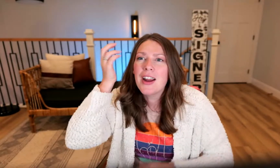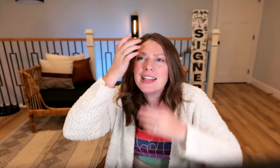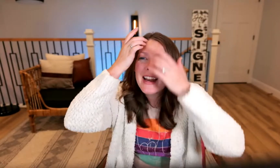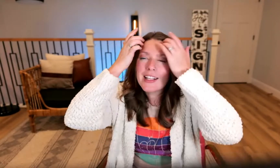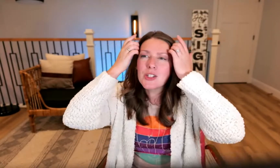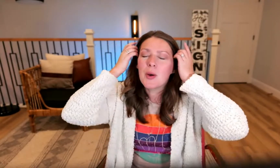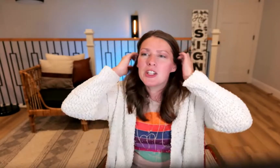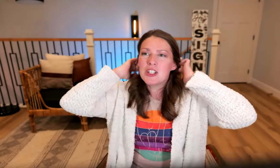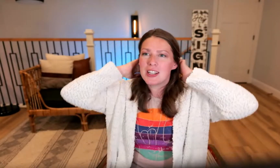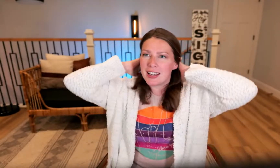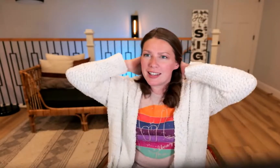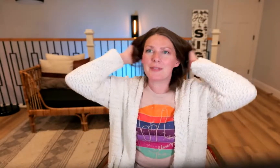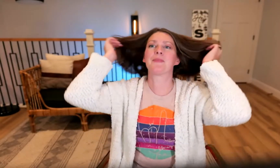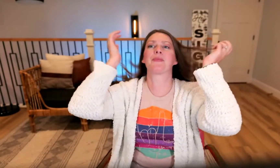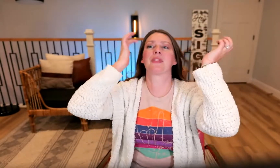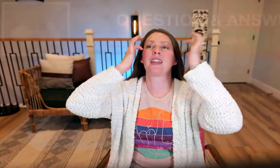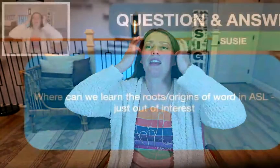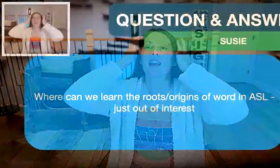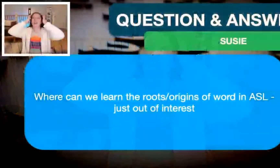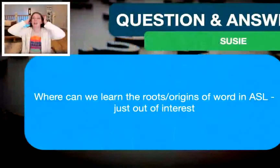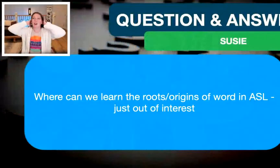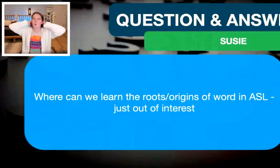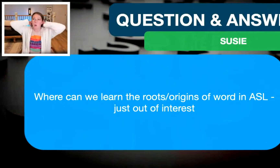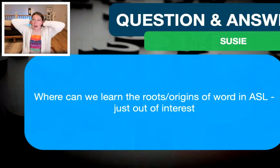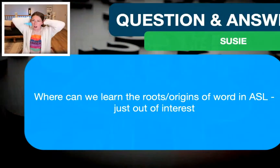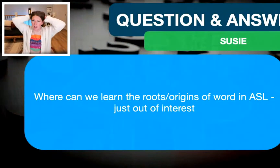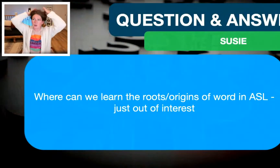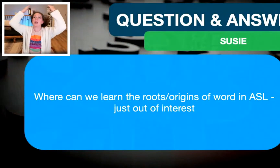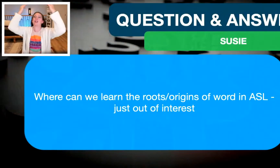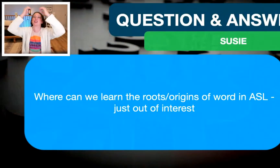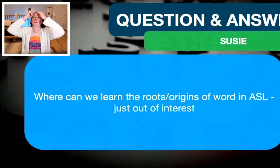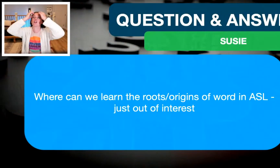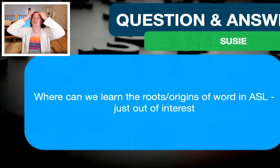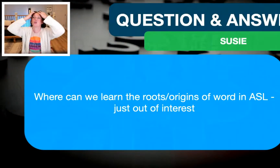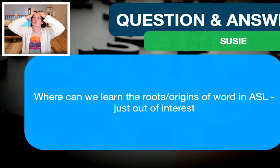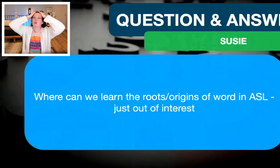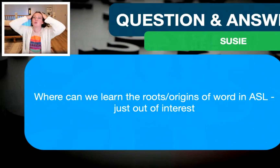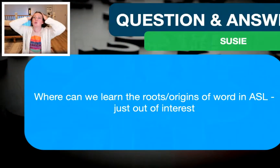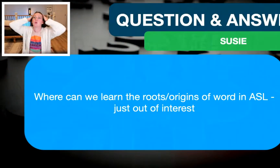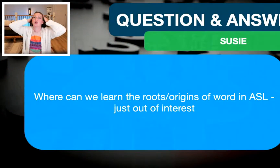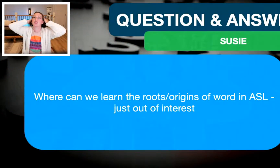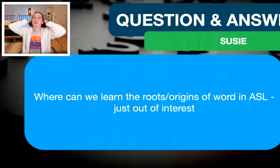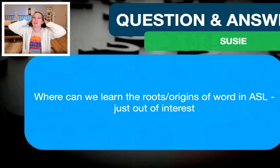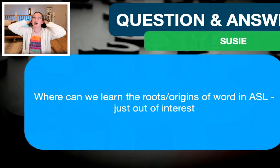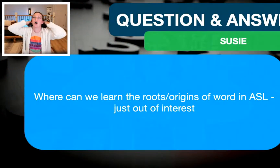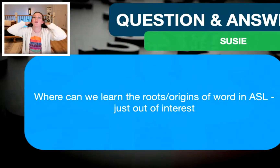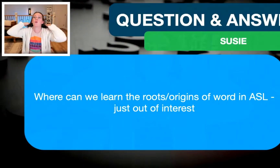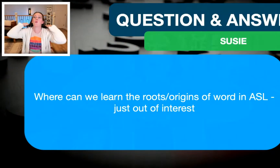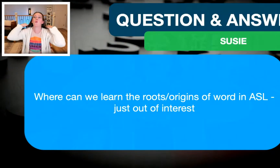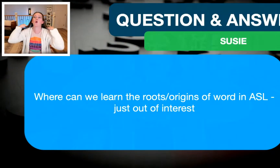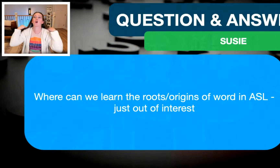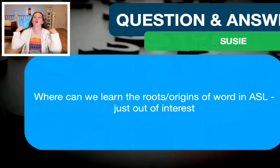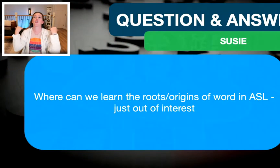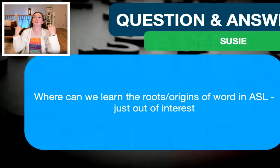right, next question. Where can we learn the roots origin of word